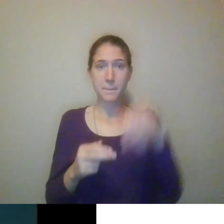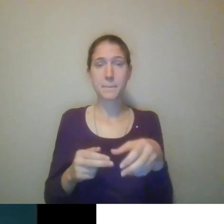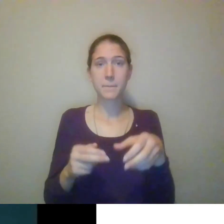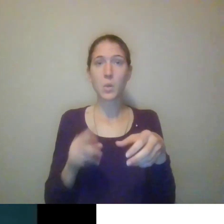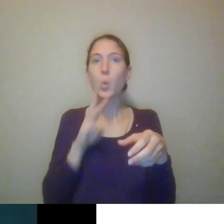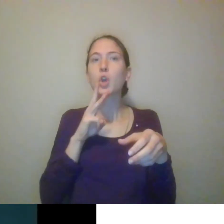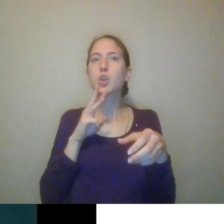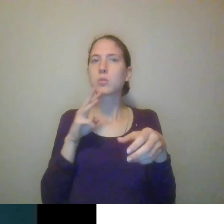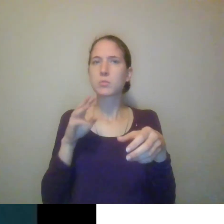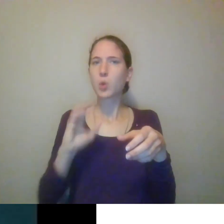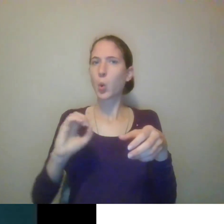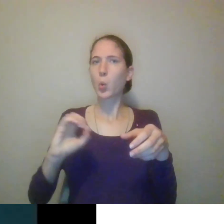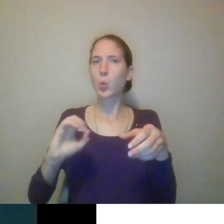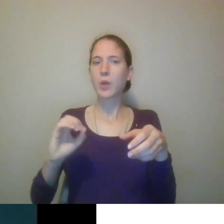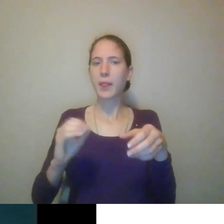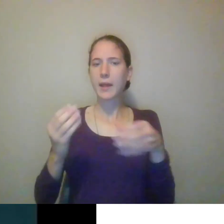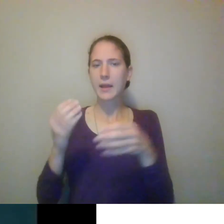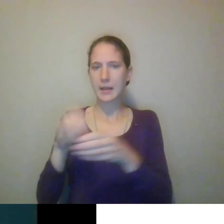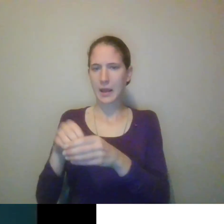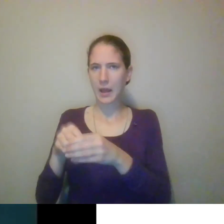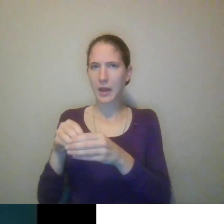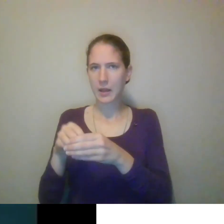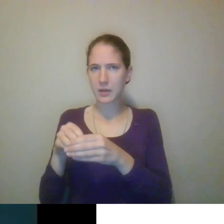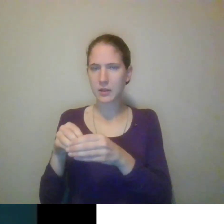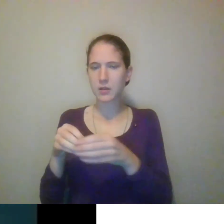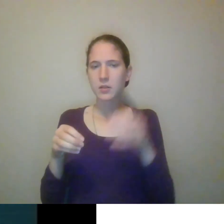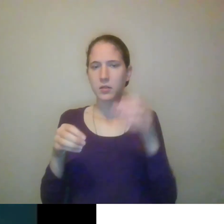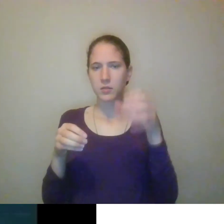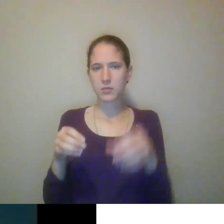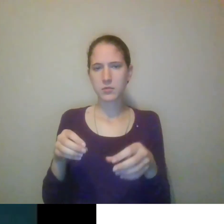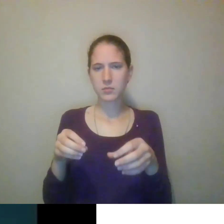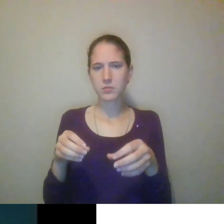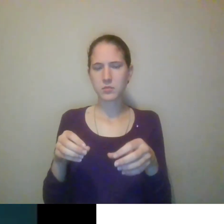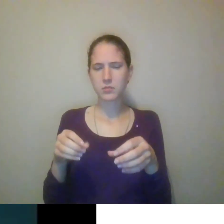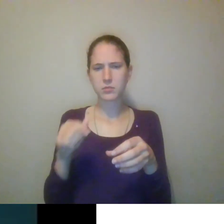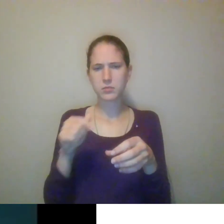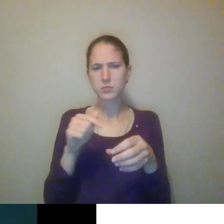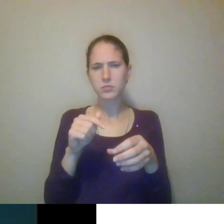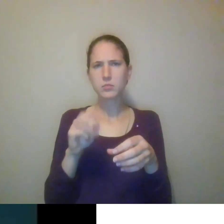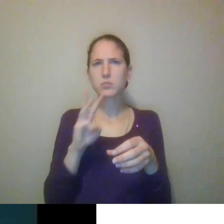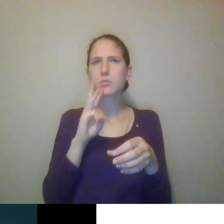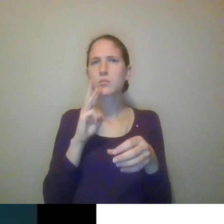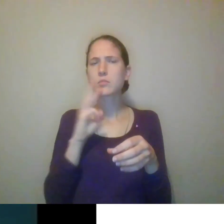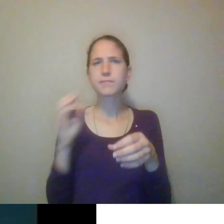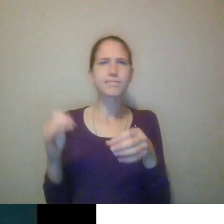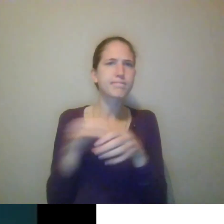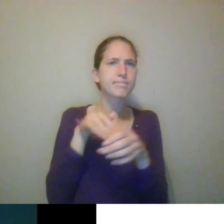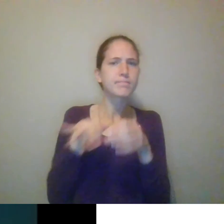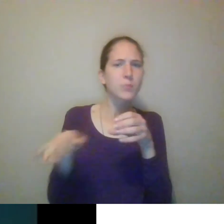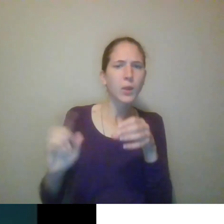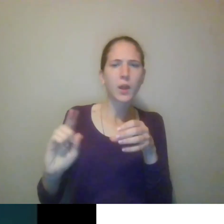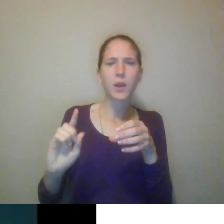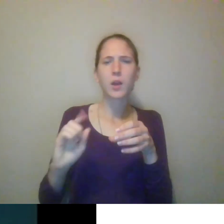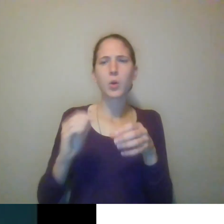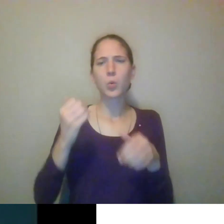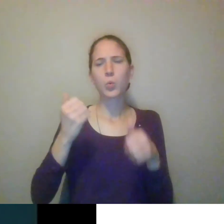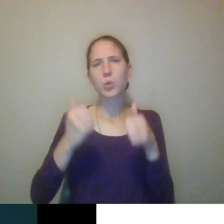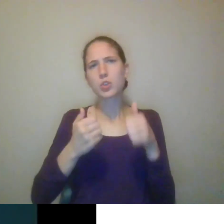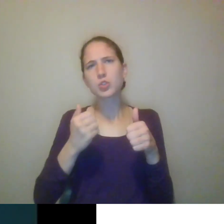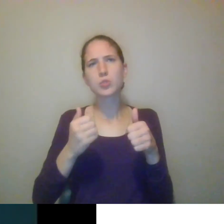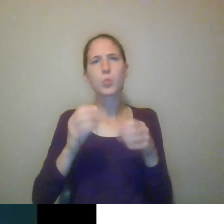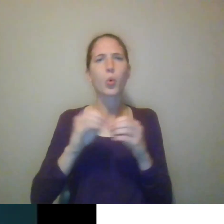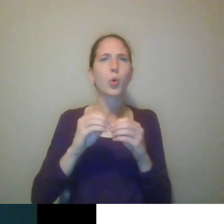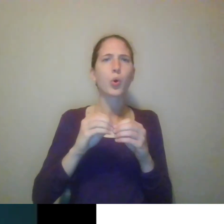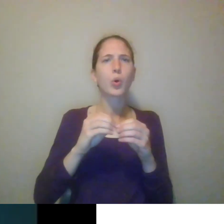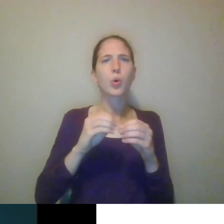the egg in pure water, this has a little bit of stuff in it. If I put an egg in pure water, where would there be a higher concentration? In the